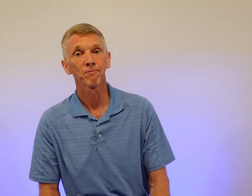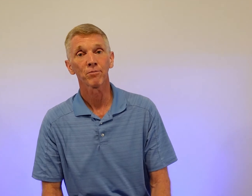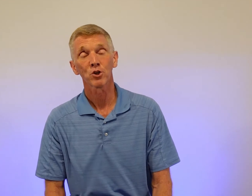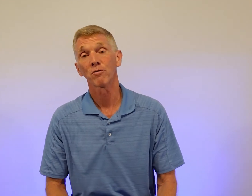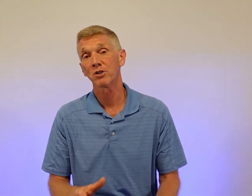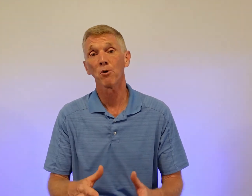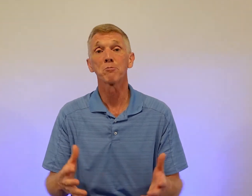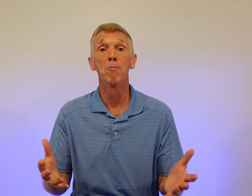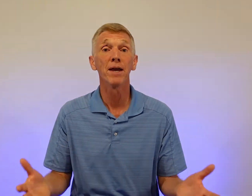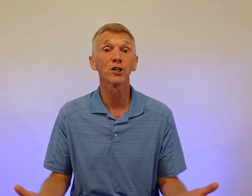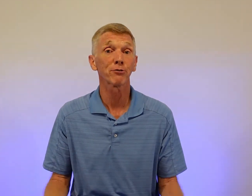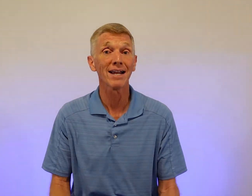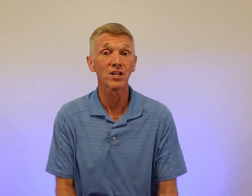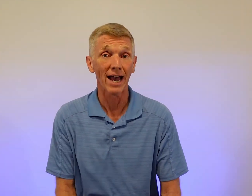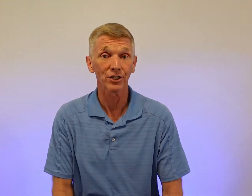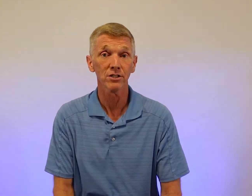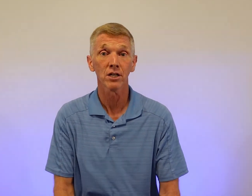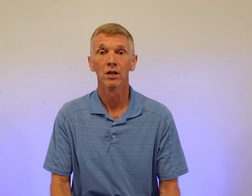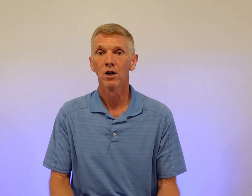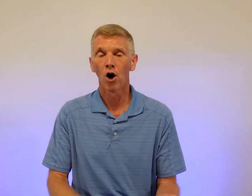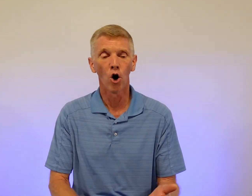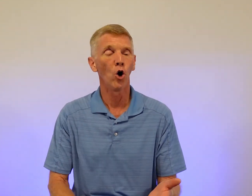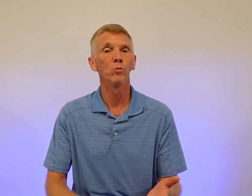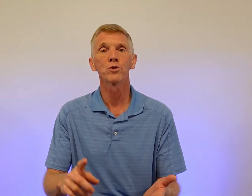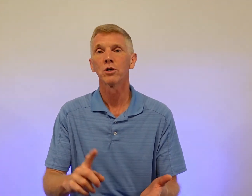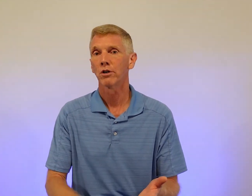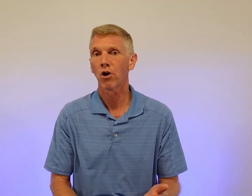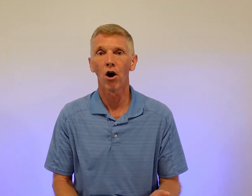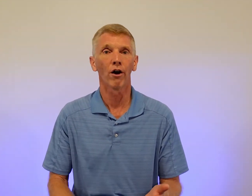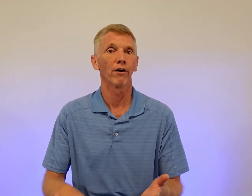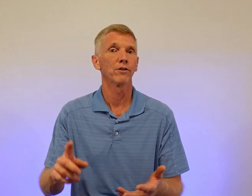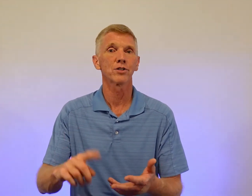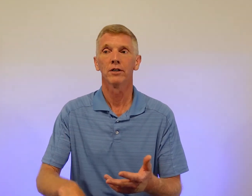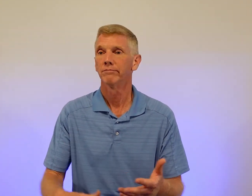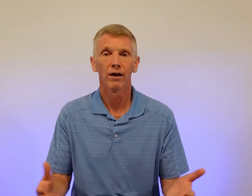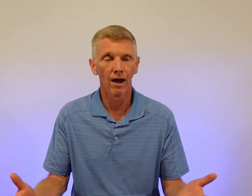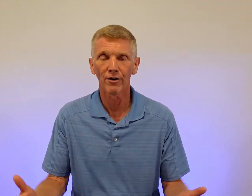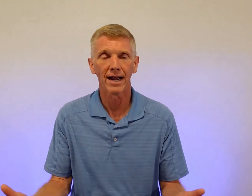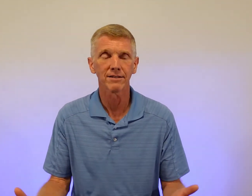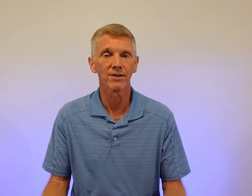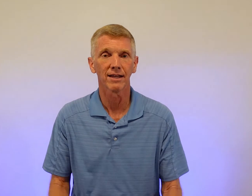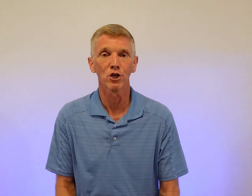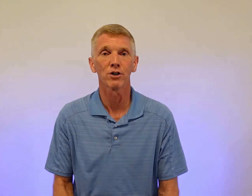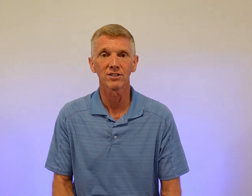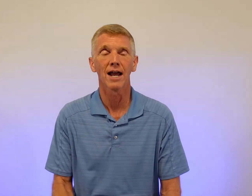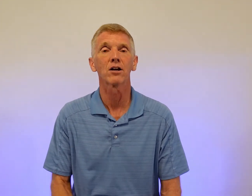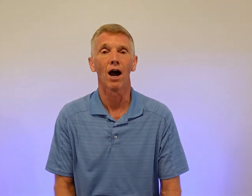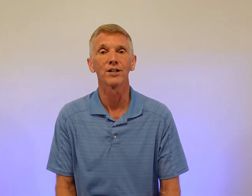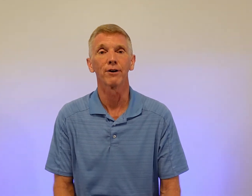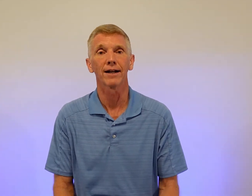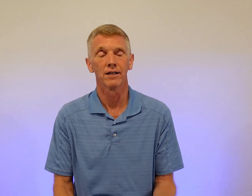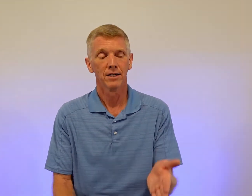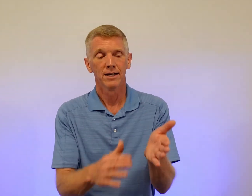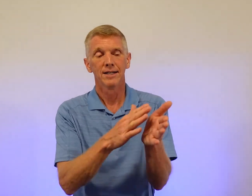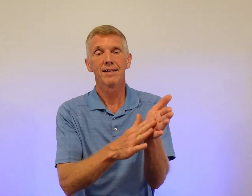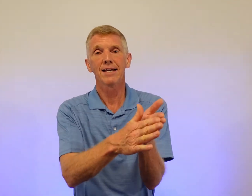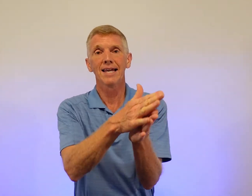So for some of those bigger transactions, homes, cars, other kinds of things like that, you're gonna sign a contract. Take again, you see